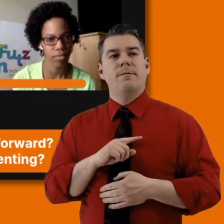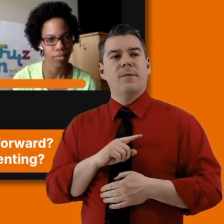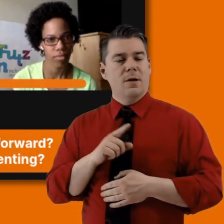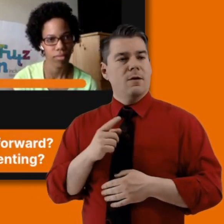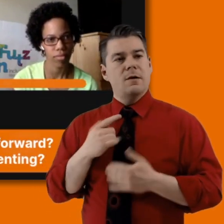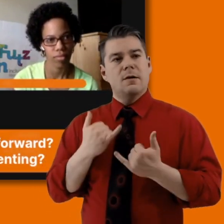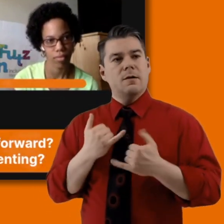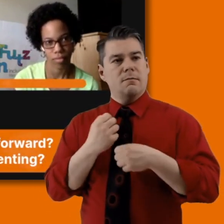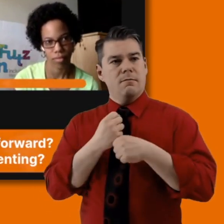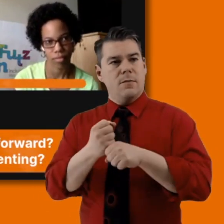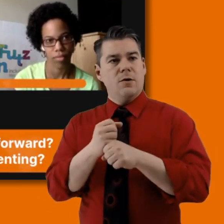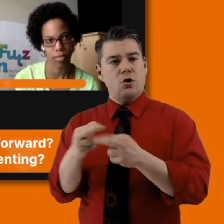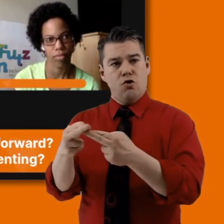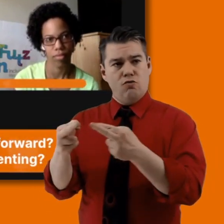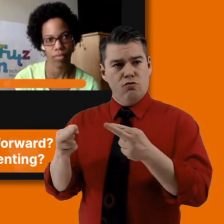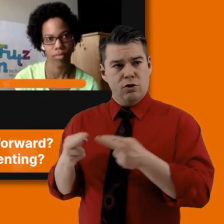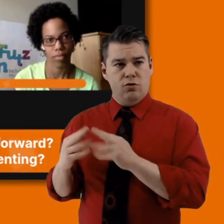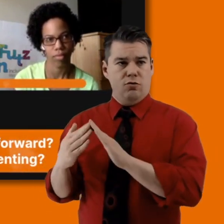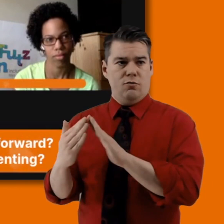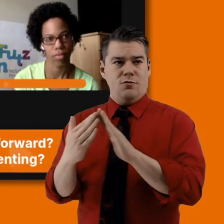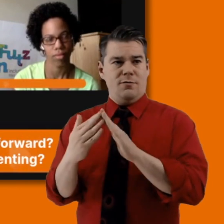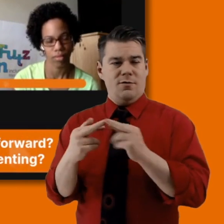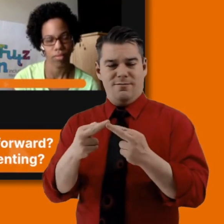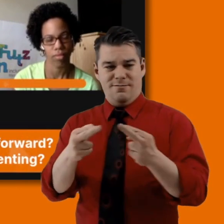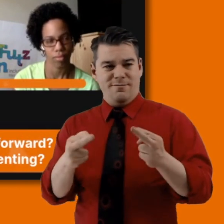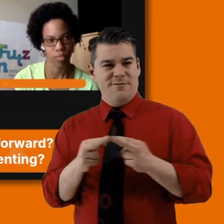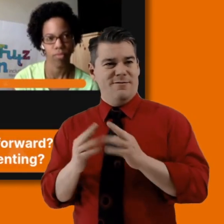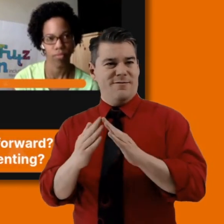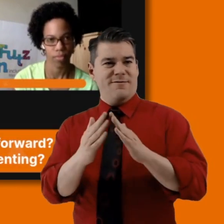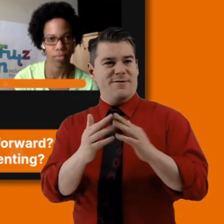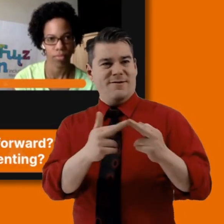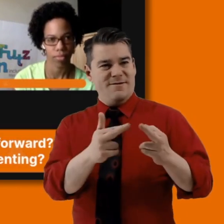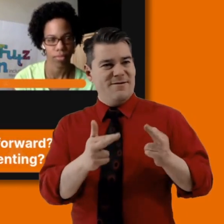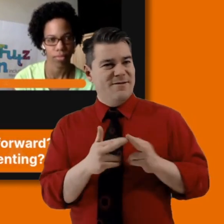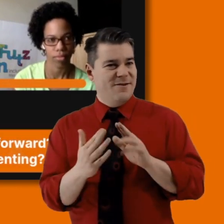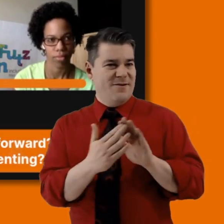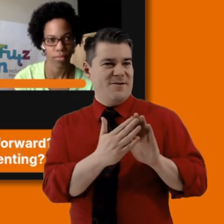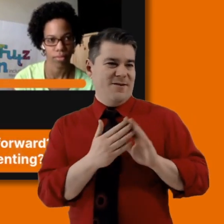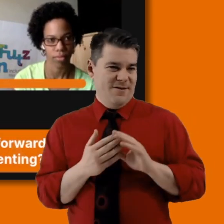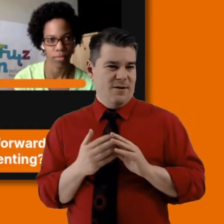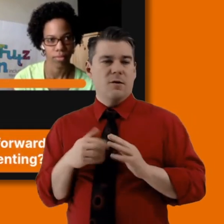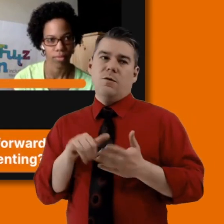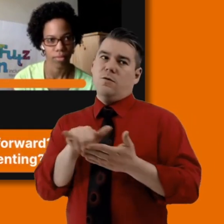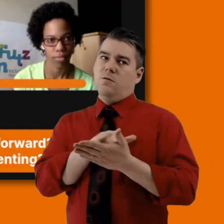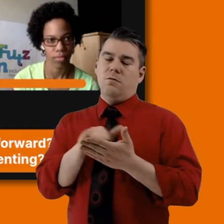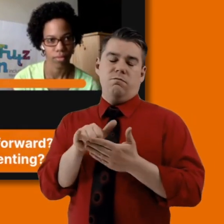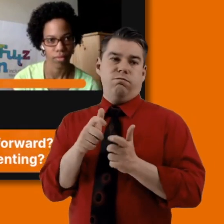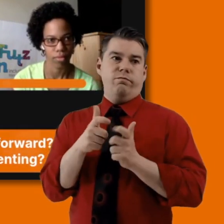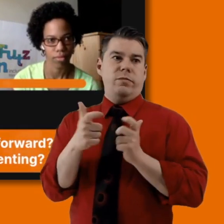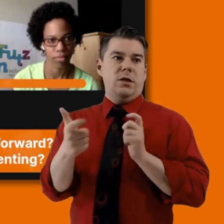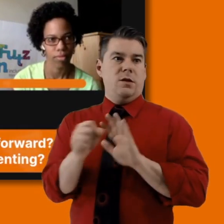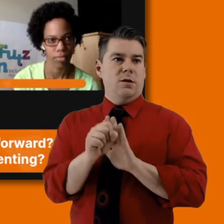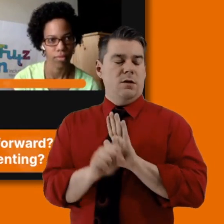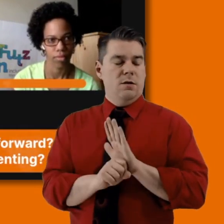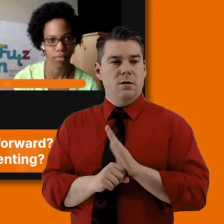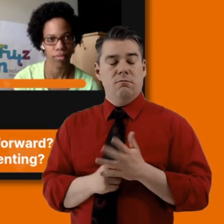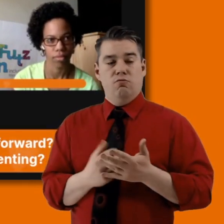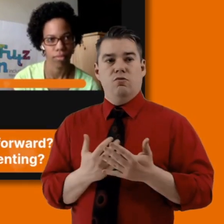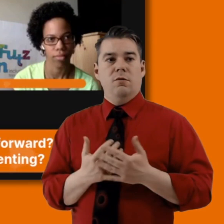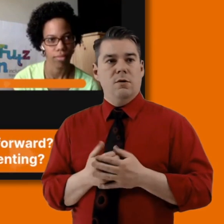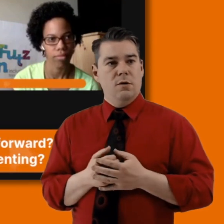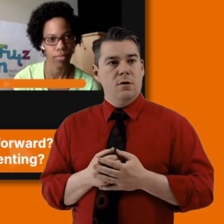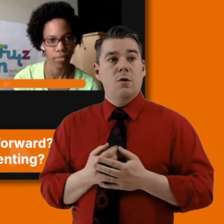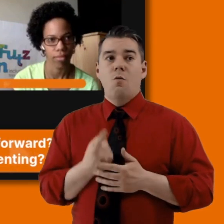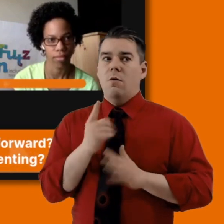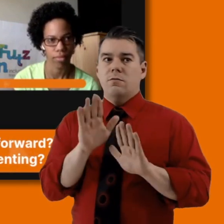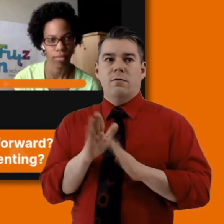we're creating regional communities, which basically we're looking at. New York is such a big state, and one of the great things